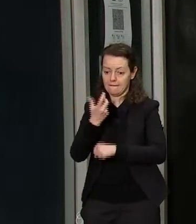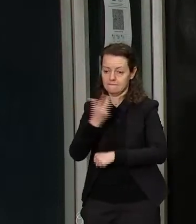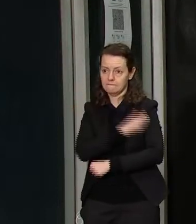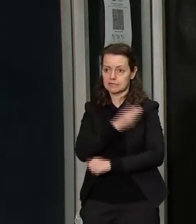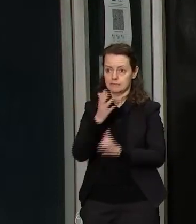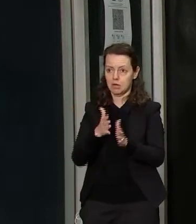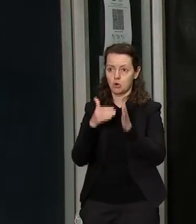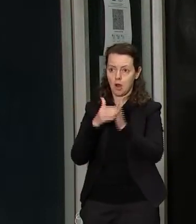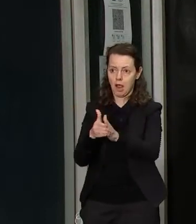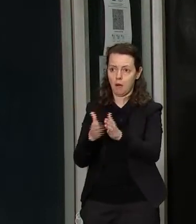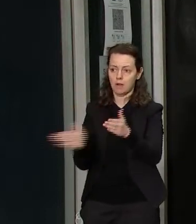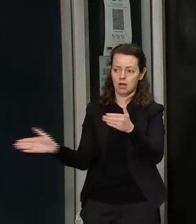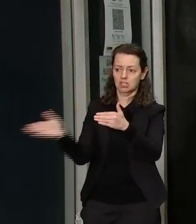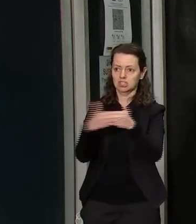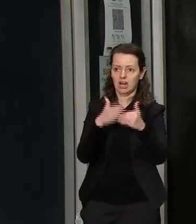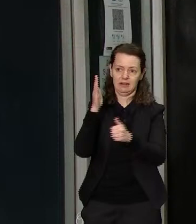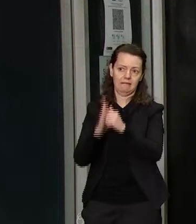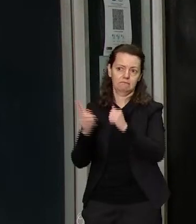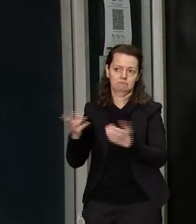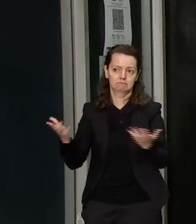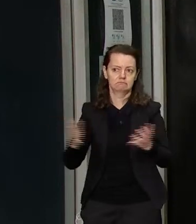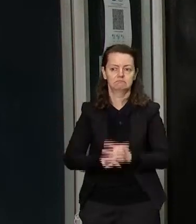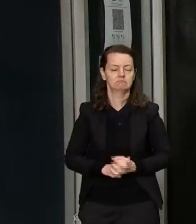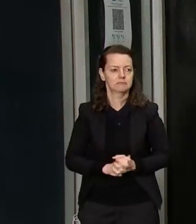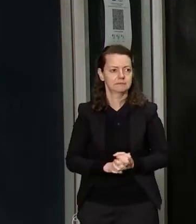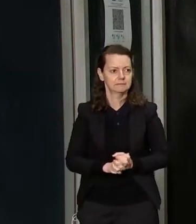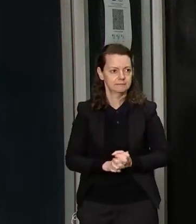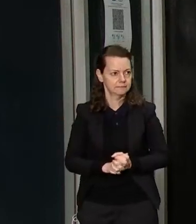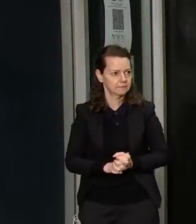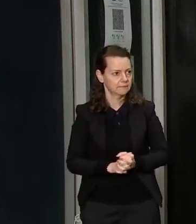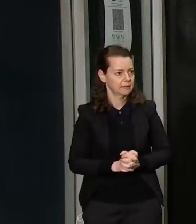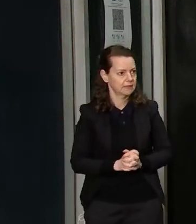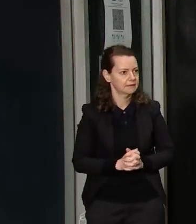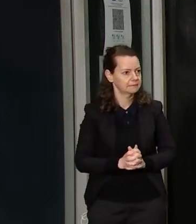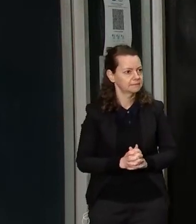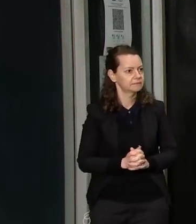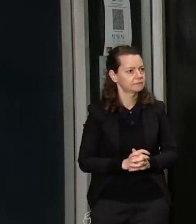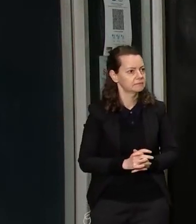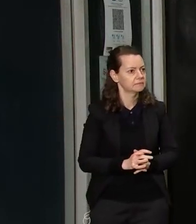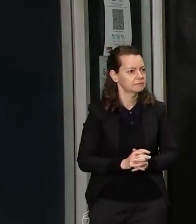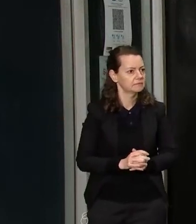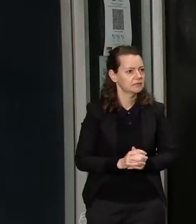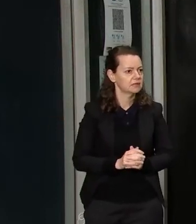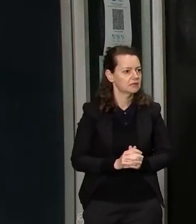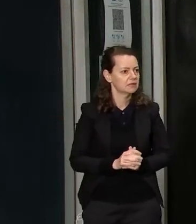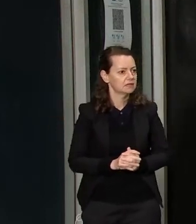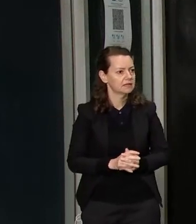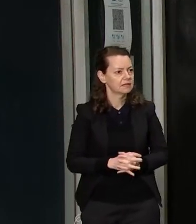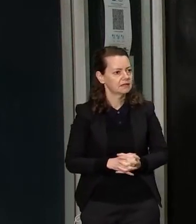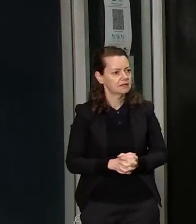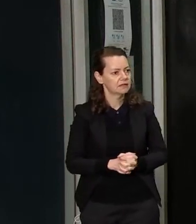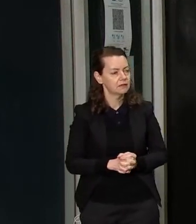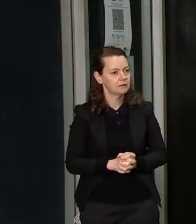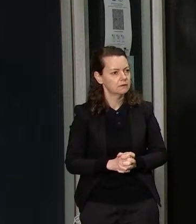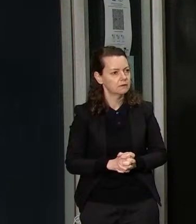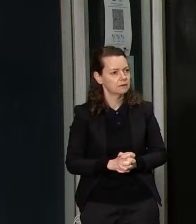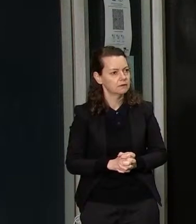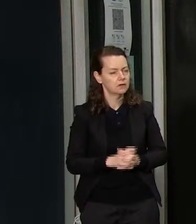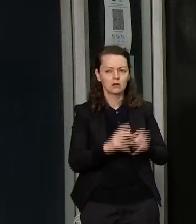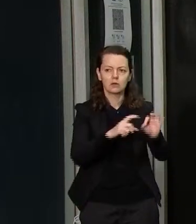are overall. Can I just do one more follow-up? Ask you something before. Back to you. Yeah, go. There are